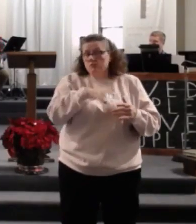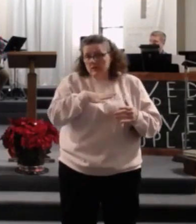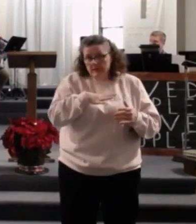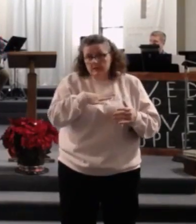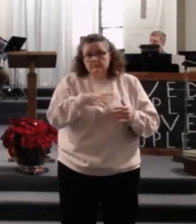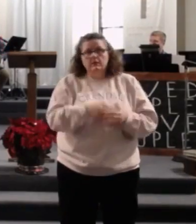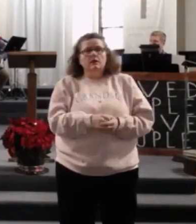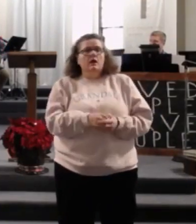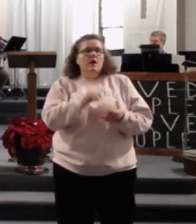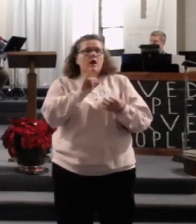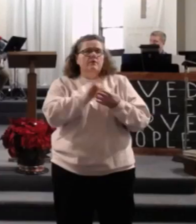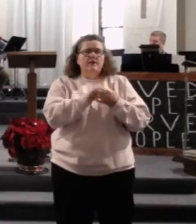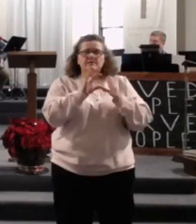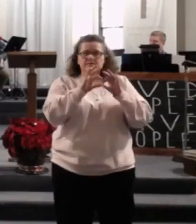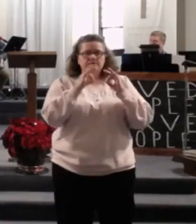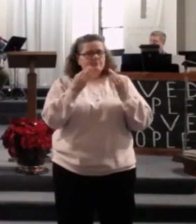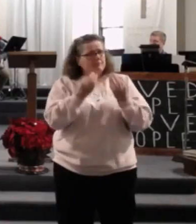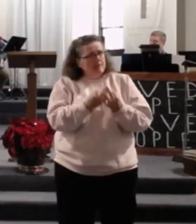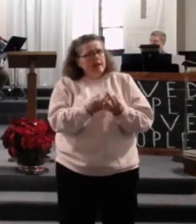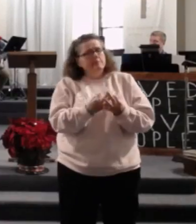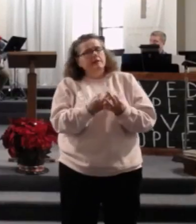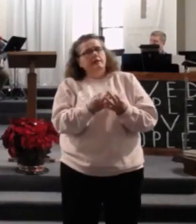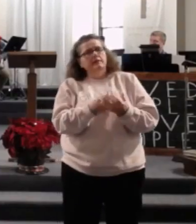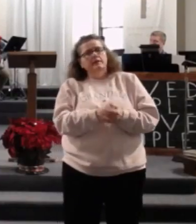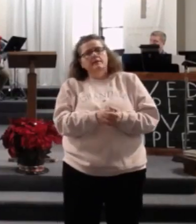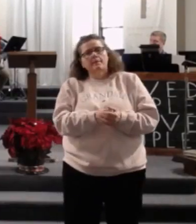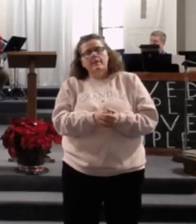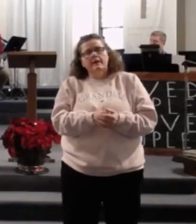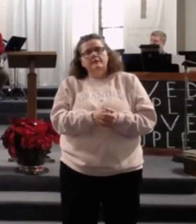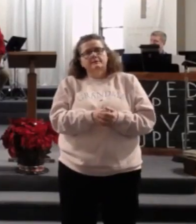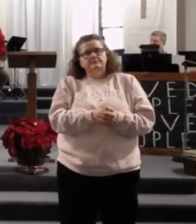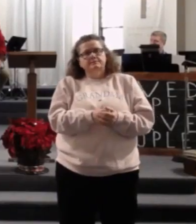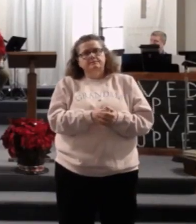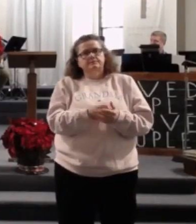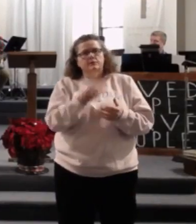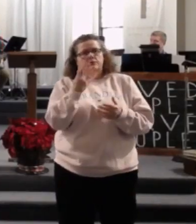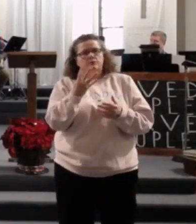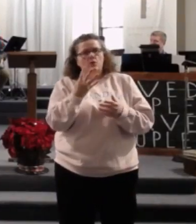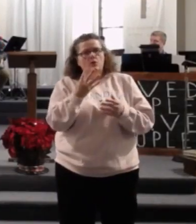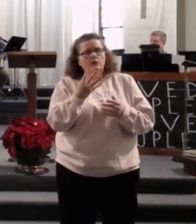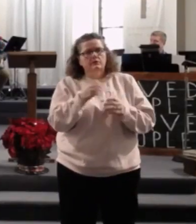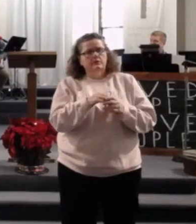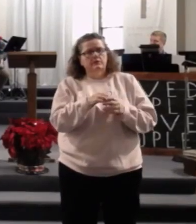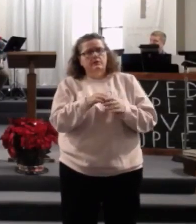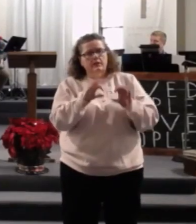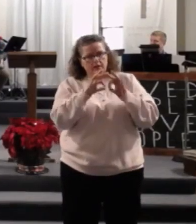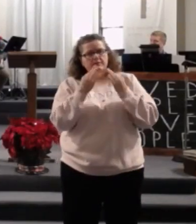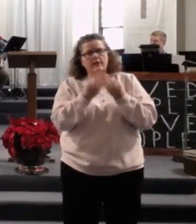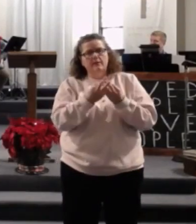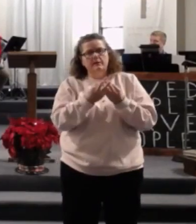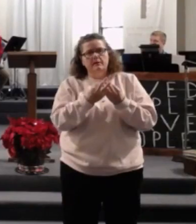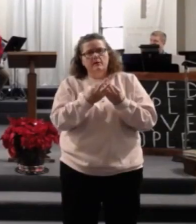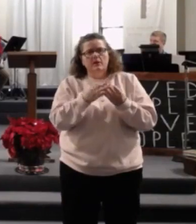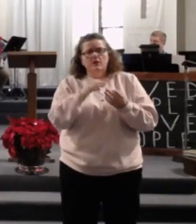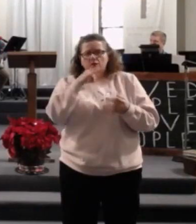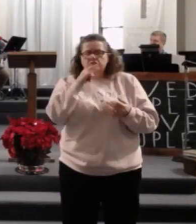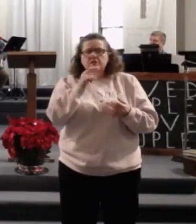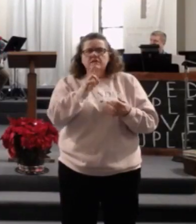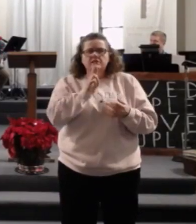That was a family. I don't even know how many was in that family. Four at least. You don't think those kids are missionaries?